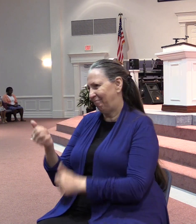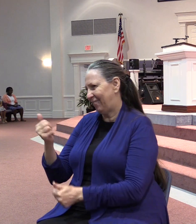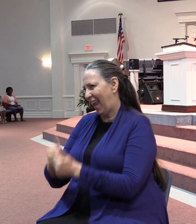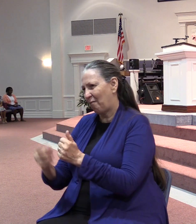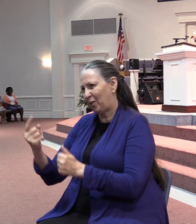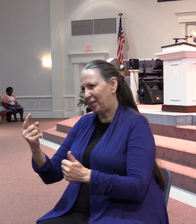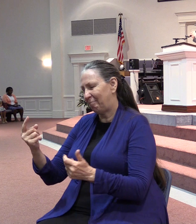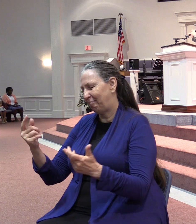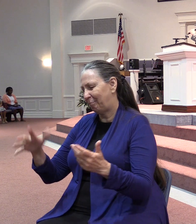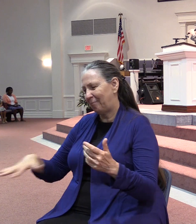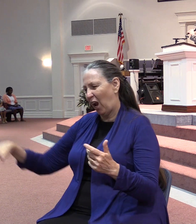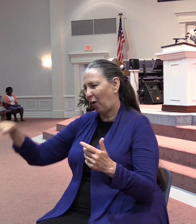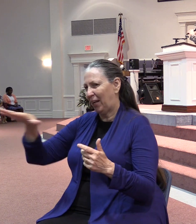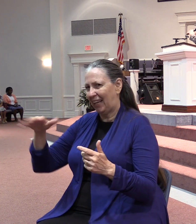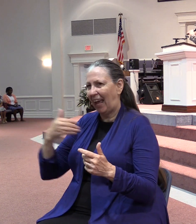every city has